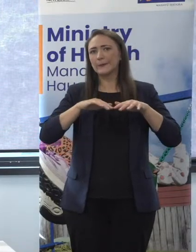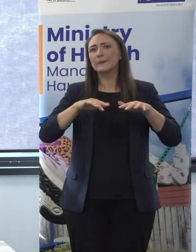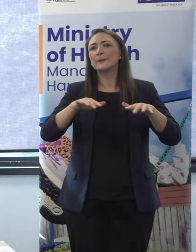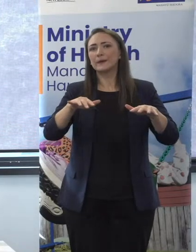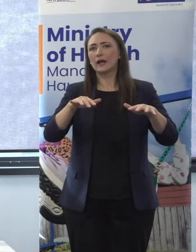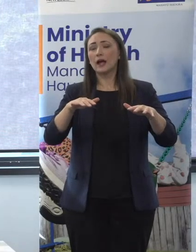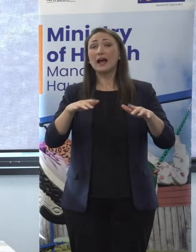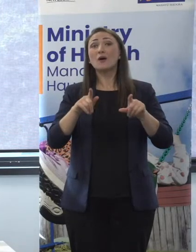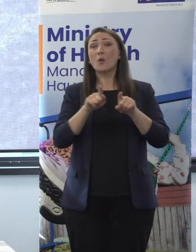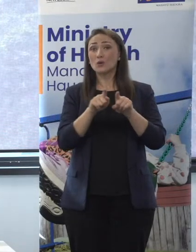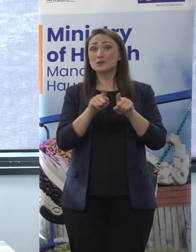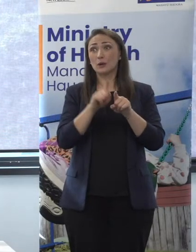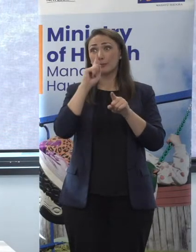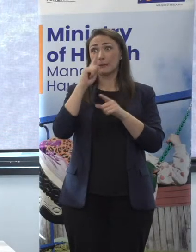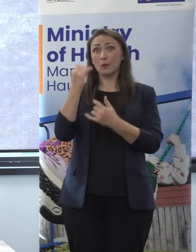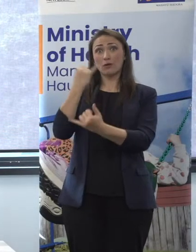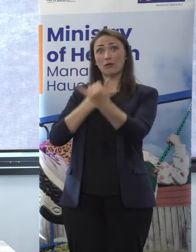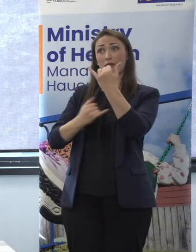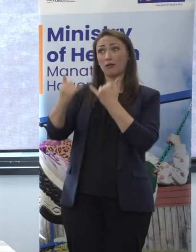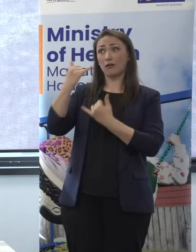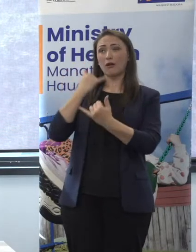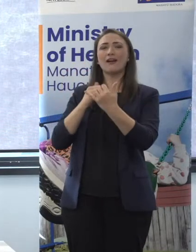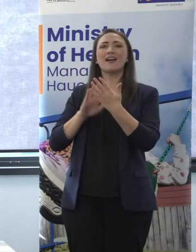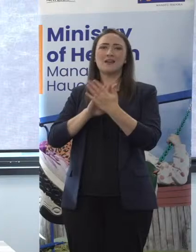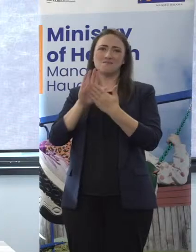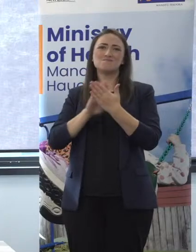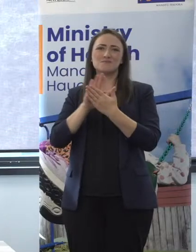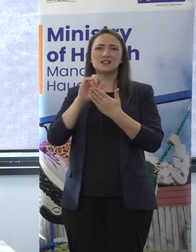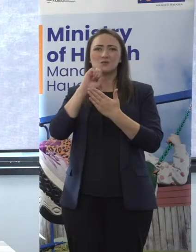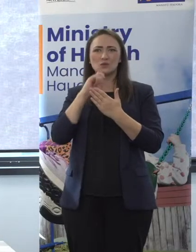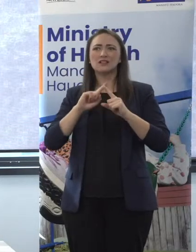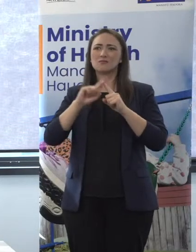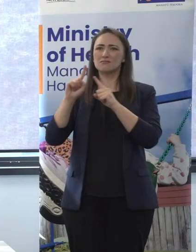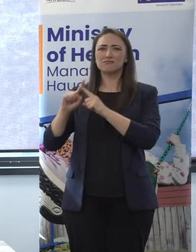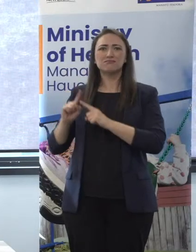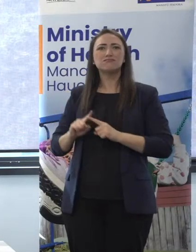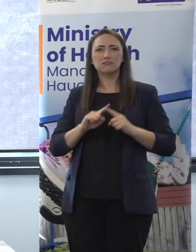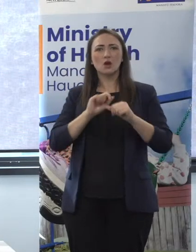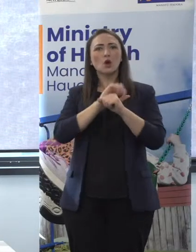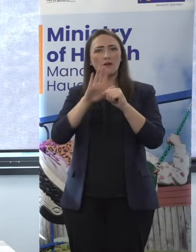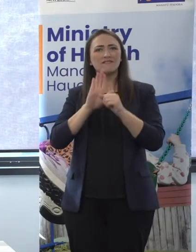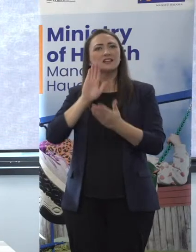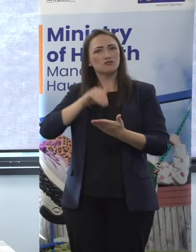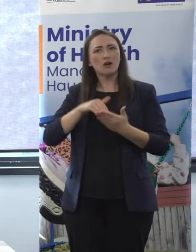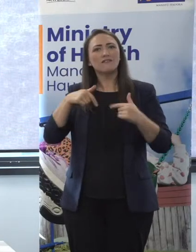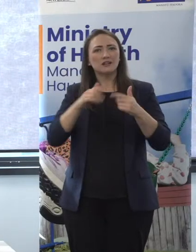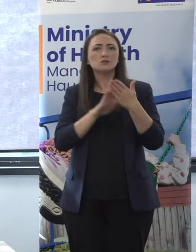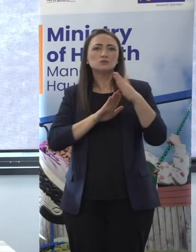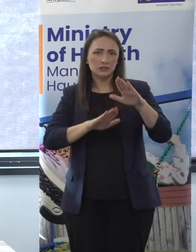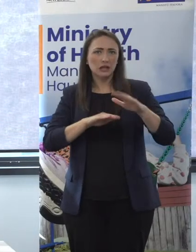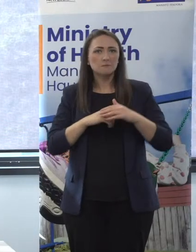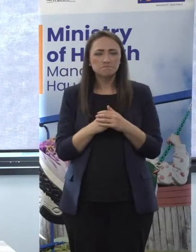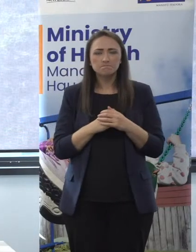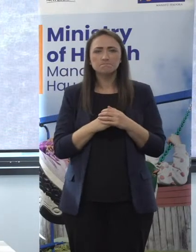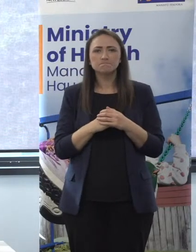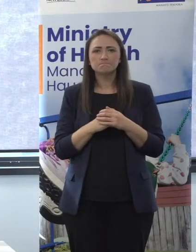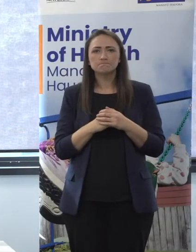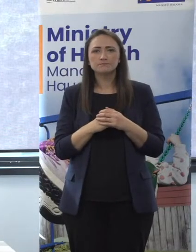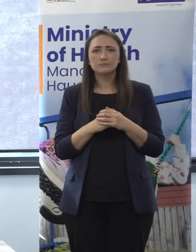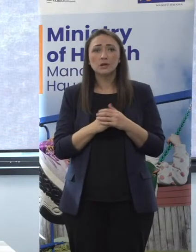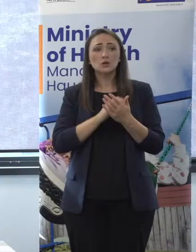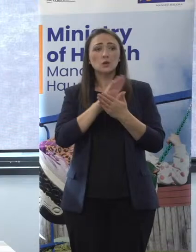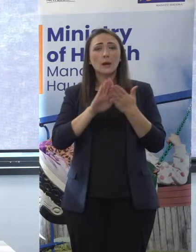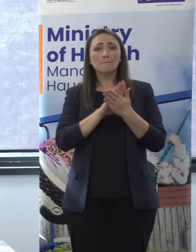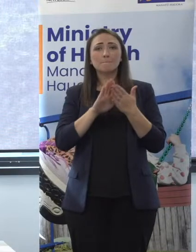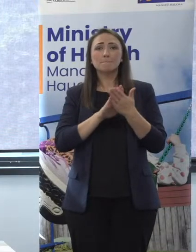need to remain vigilant at our borders and within our communities. For variants of concern, our intelligence gathering and